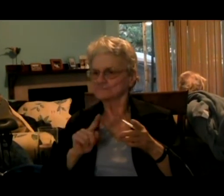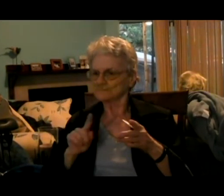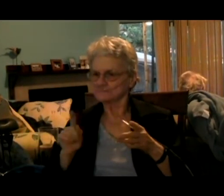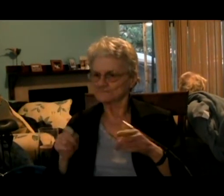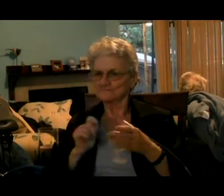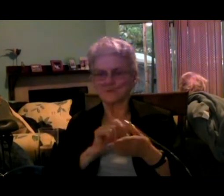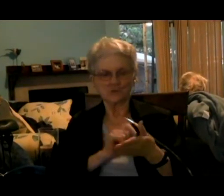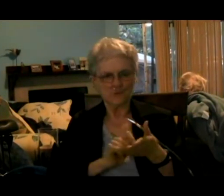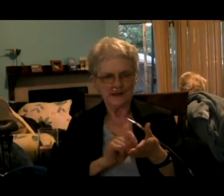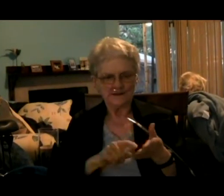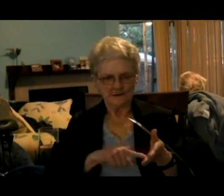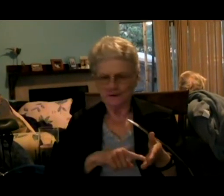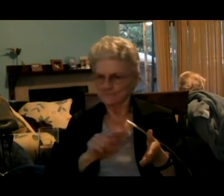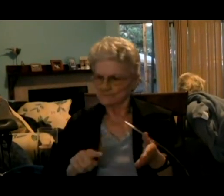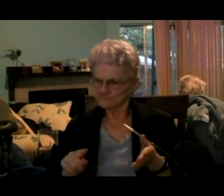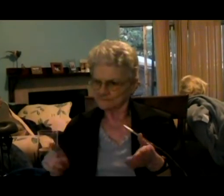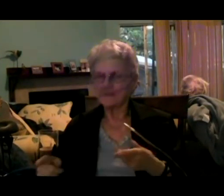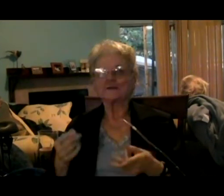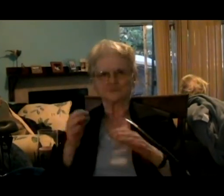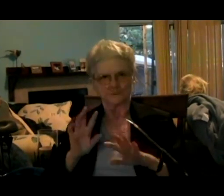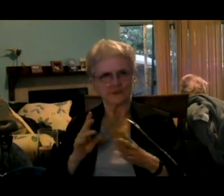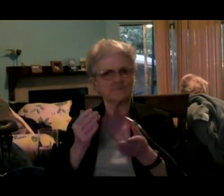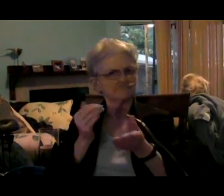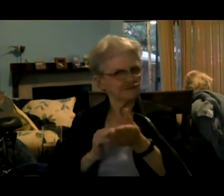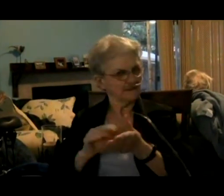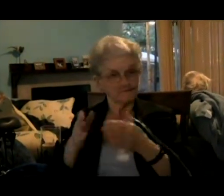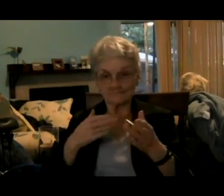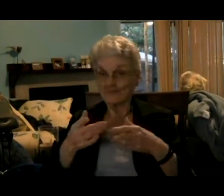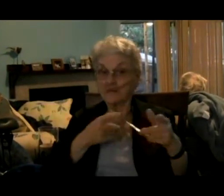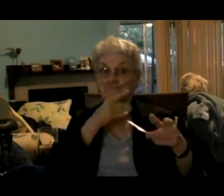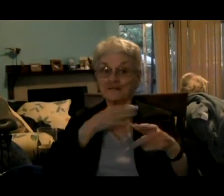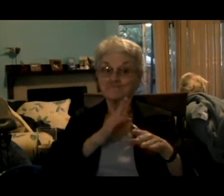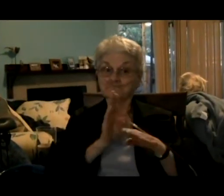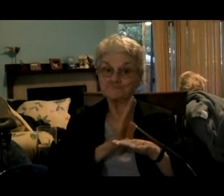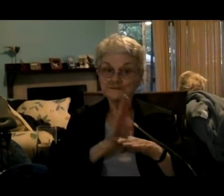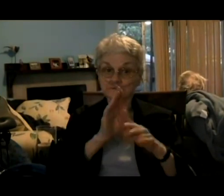And how they did this was that I would write all the words and letters.